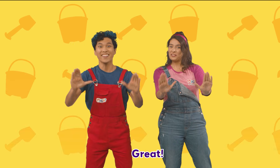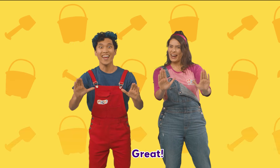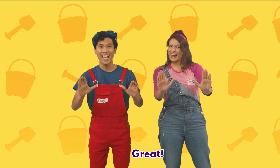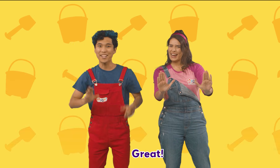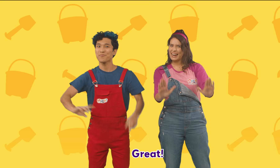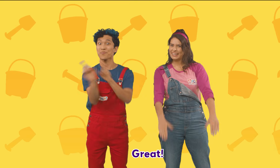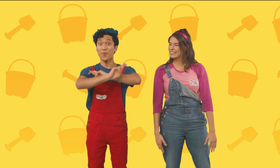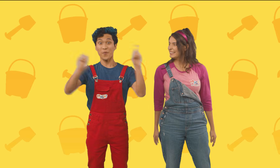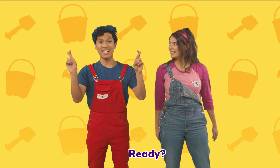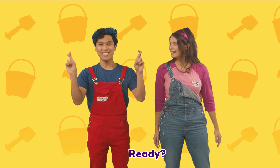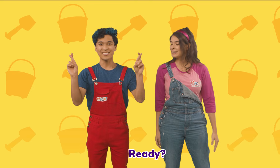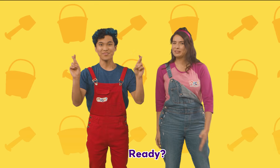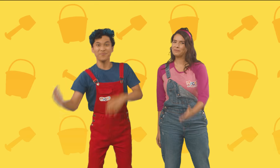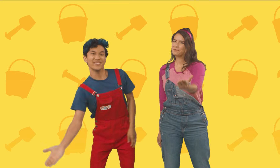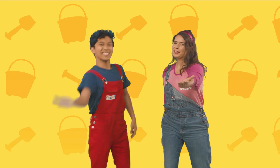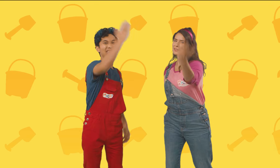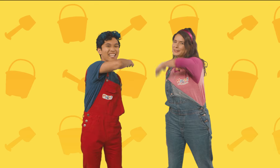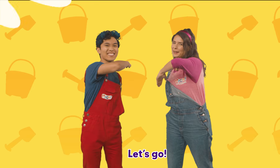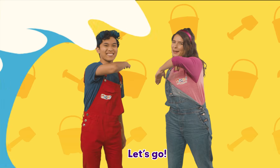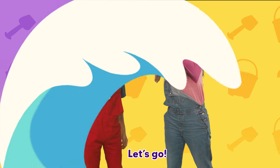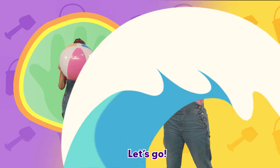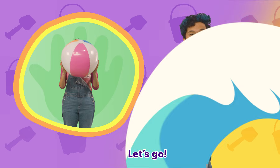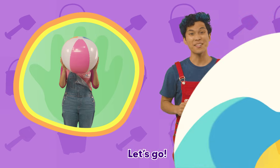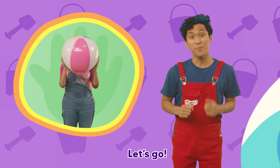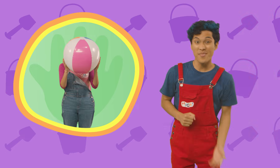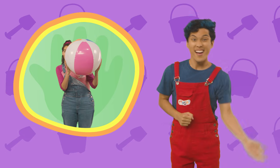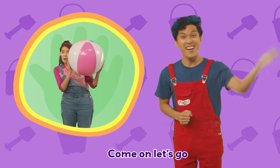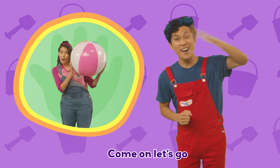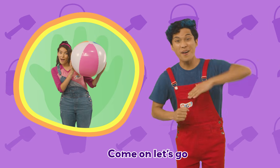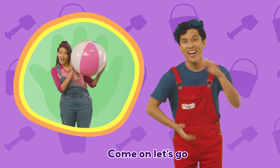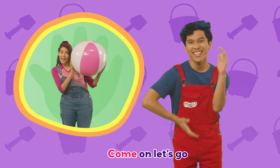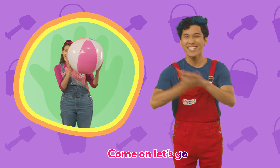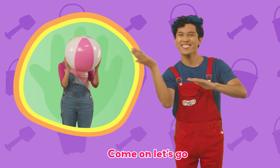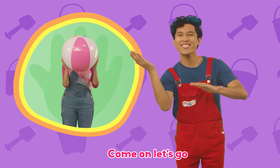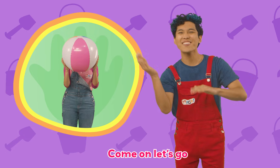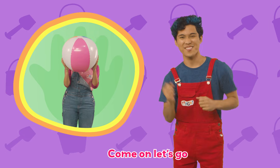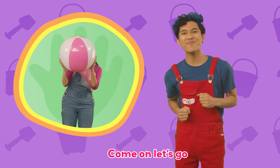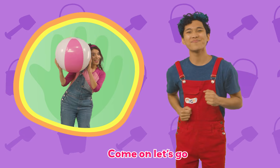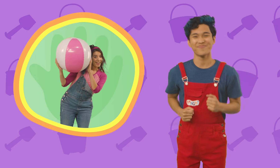Great! Ready? Let's go! Come on, let's go.